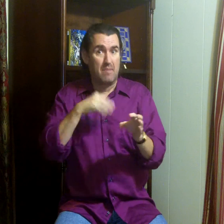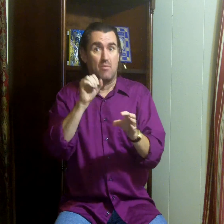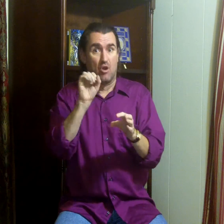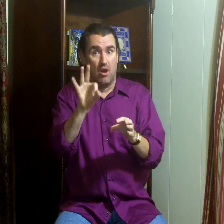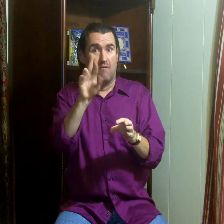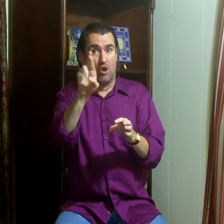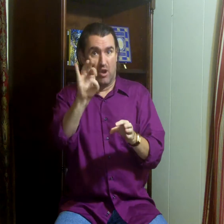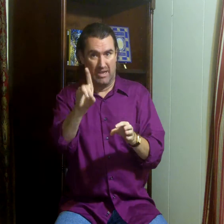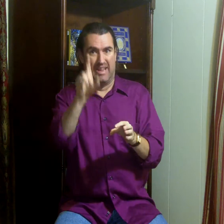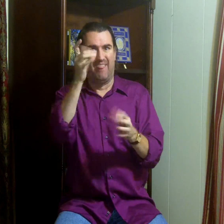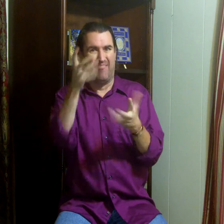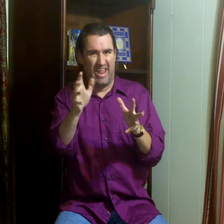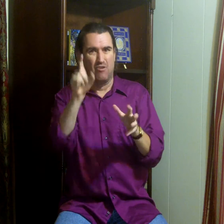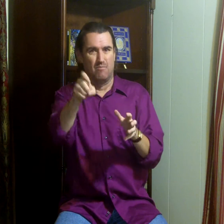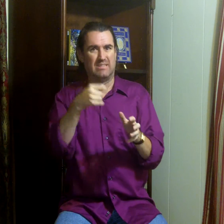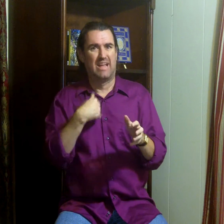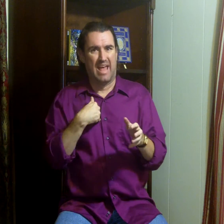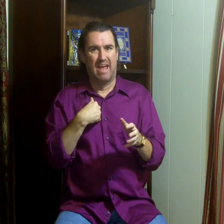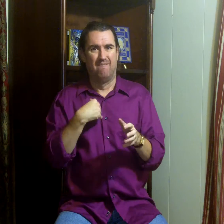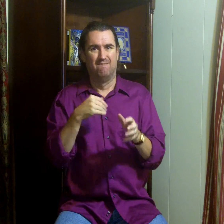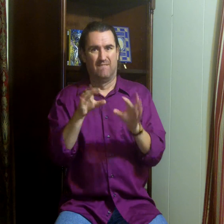case. So you can also